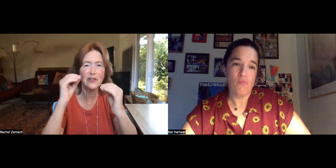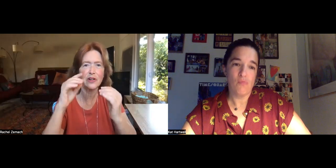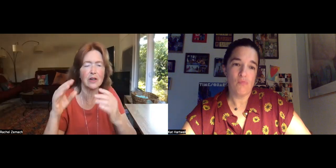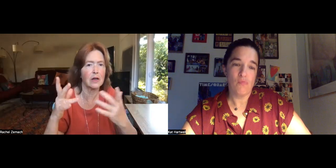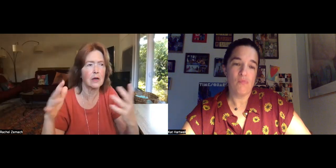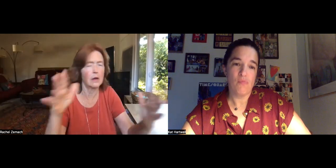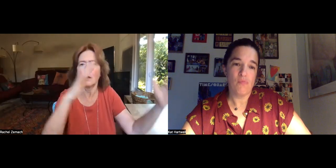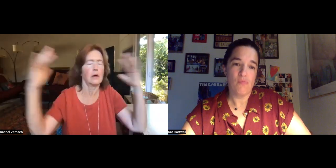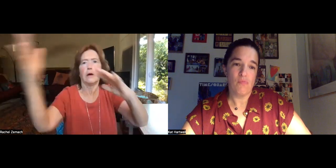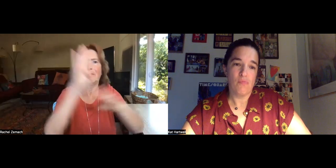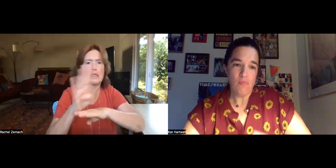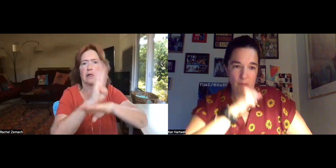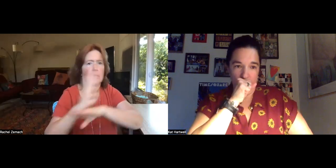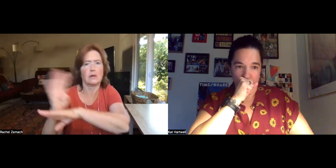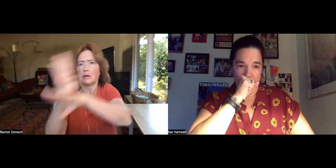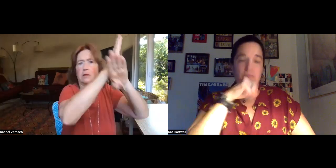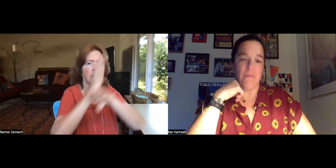teaching, but.